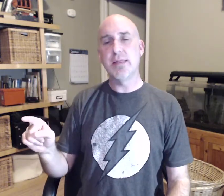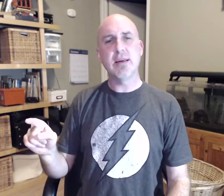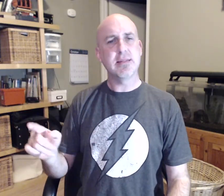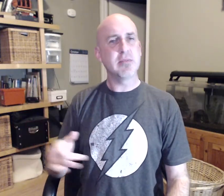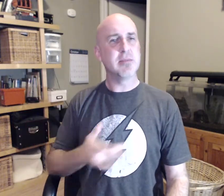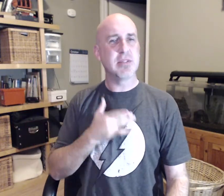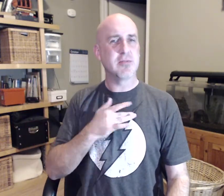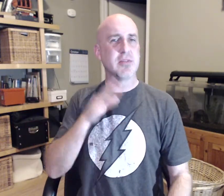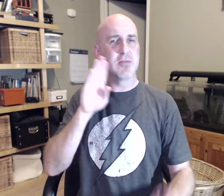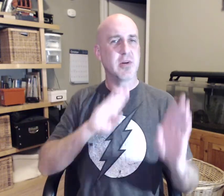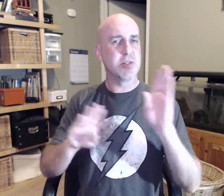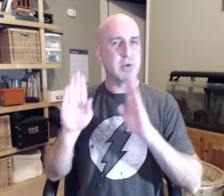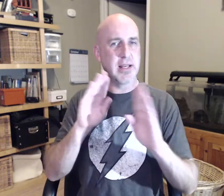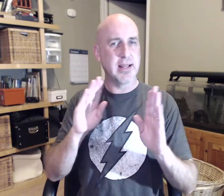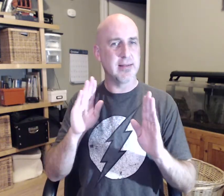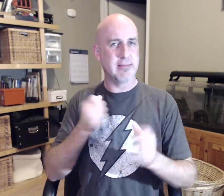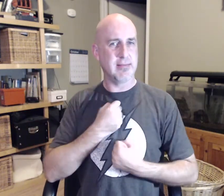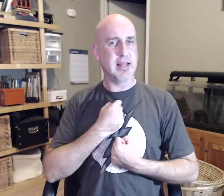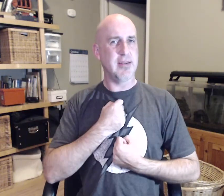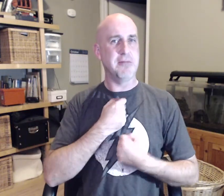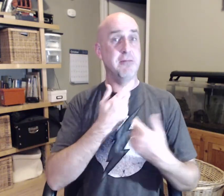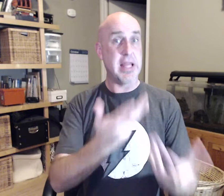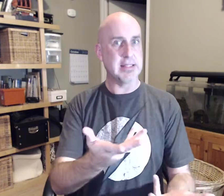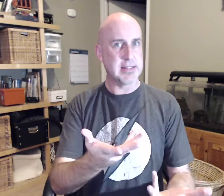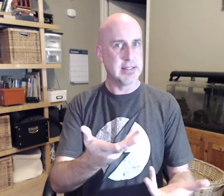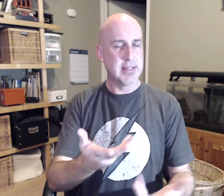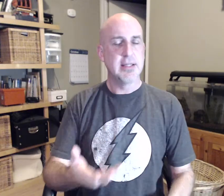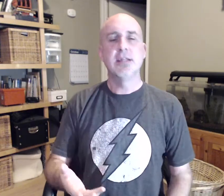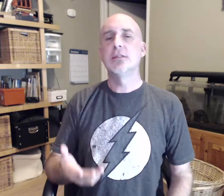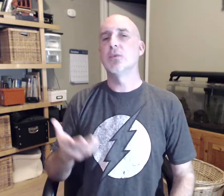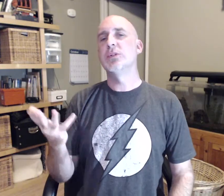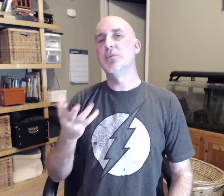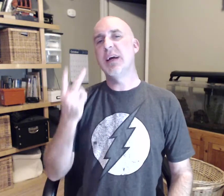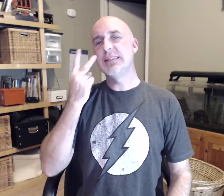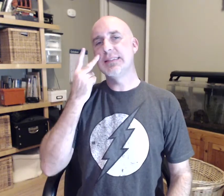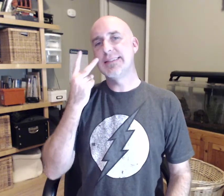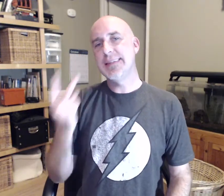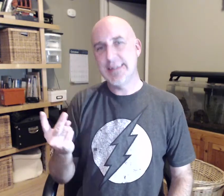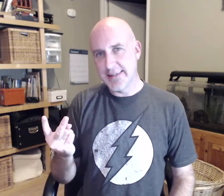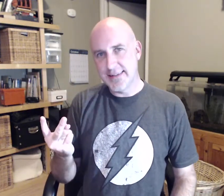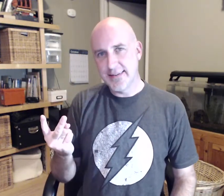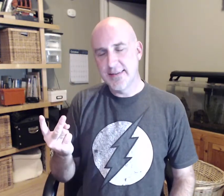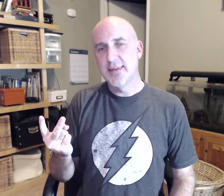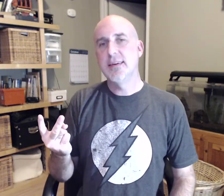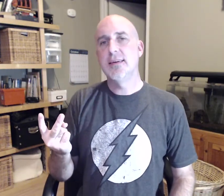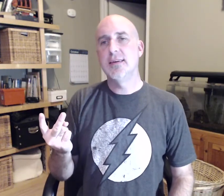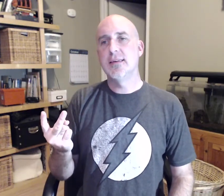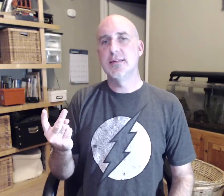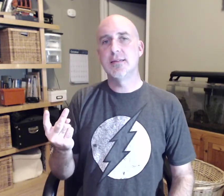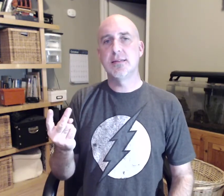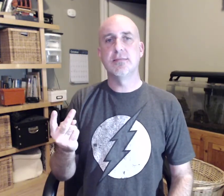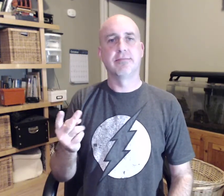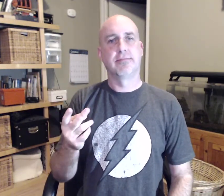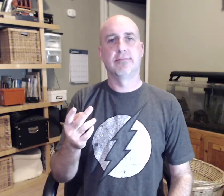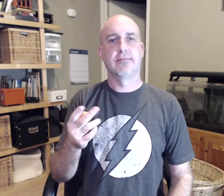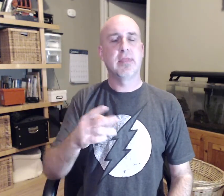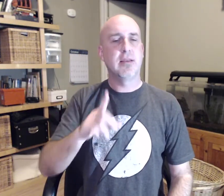think sometimes it feels frustrating and they kind of vent. So what you might see is, a